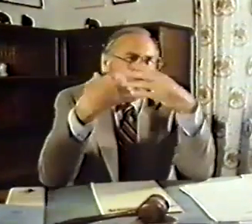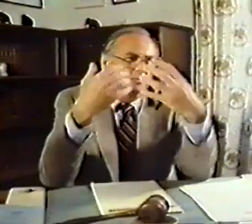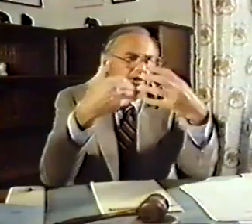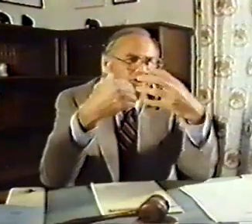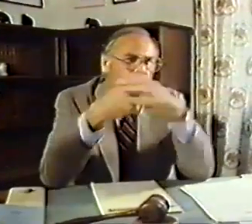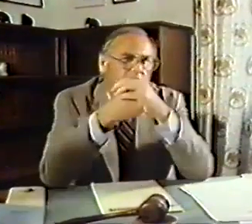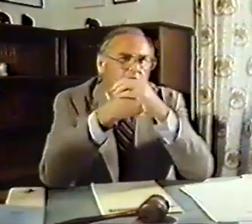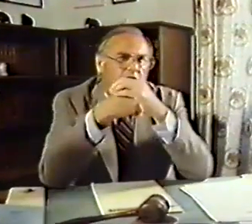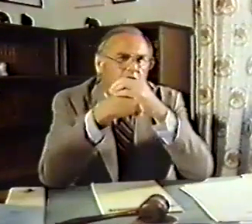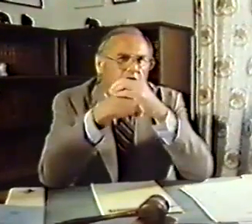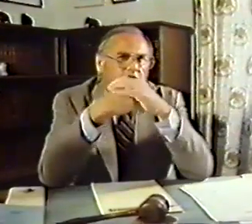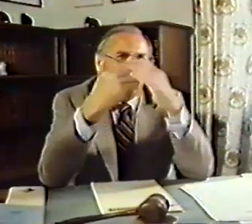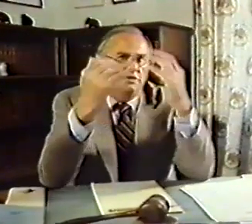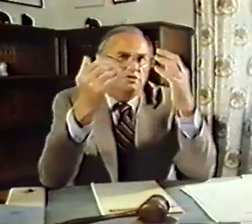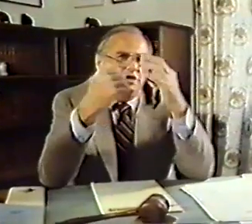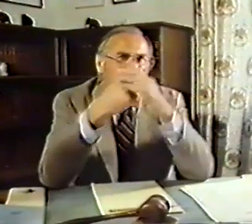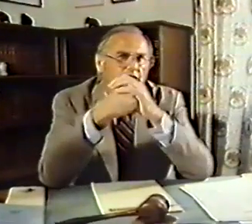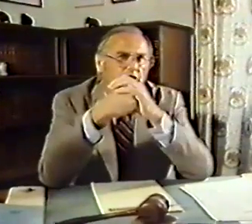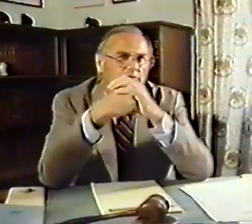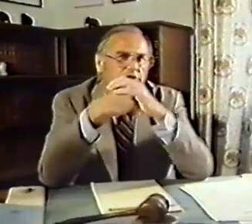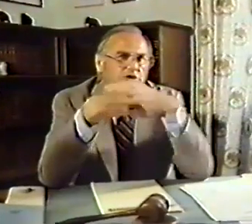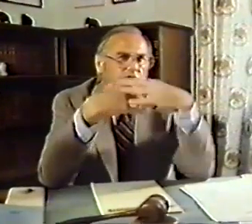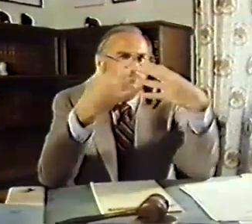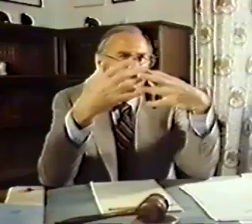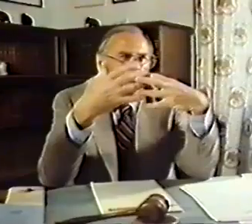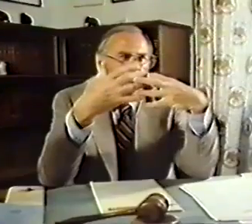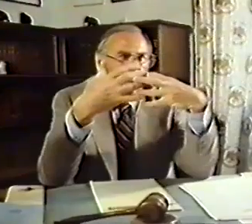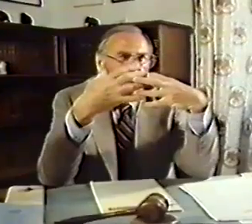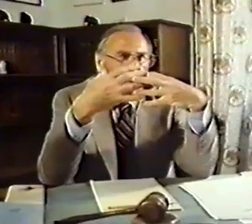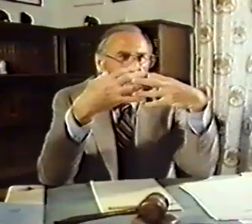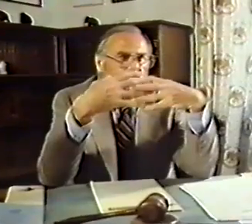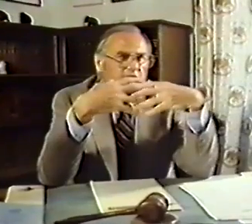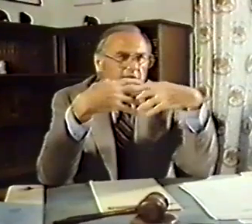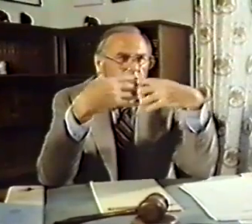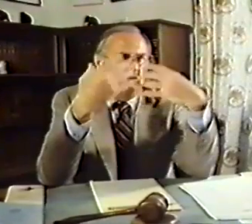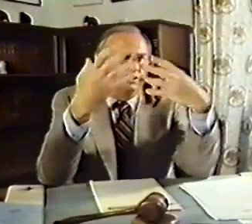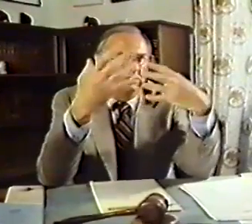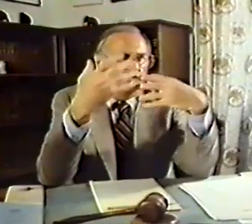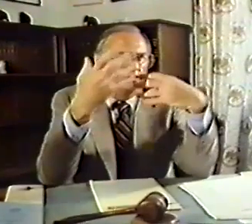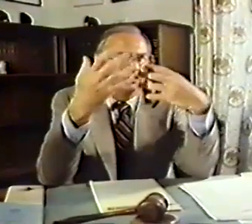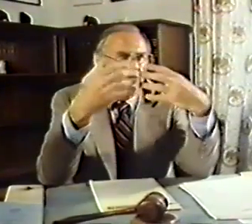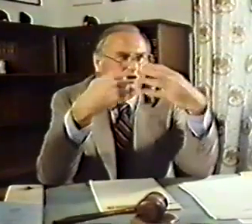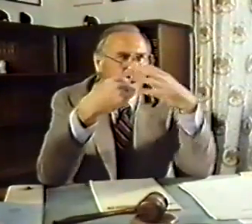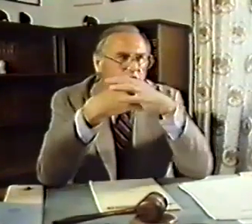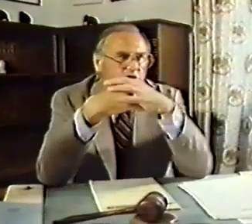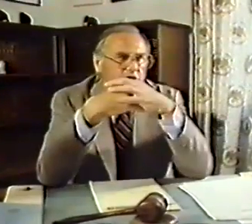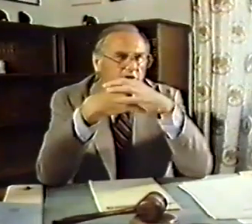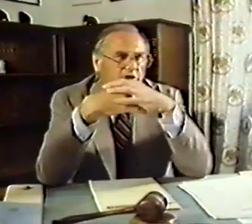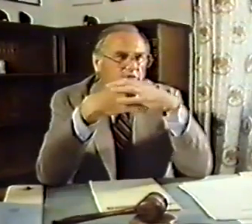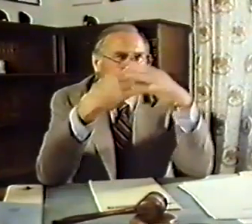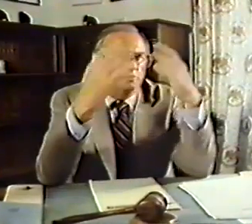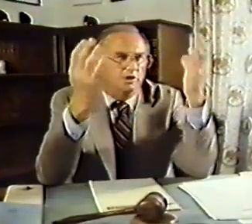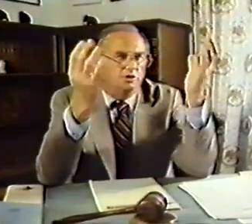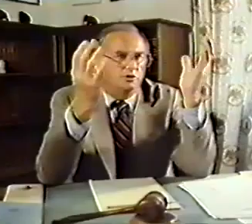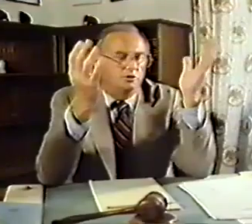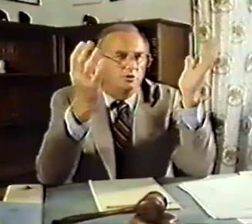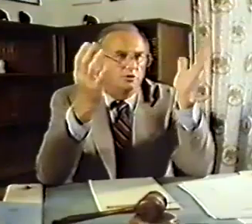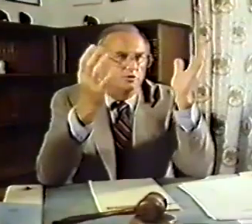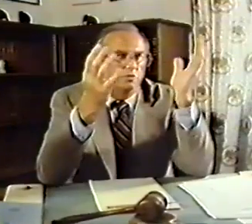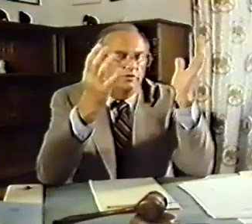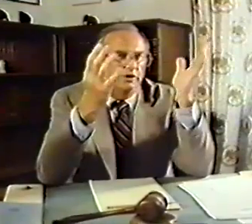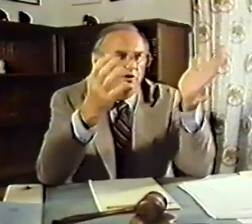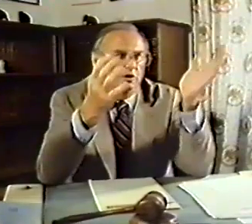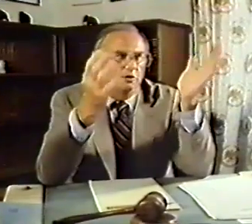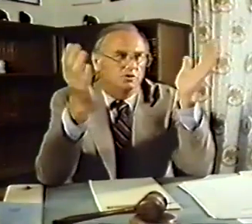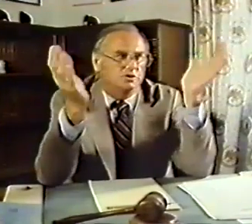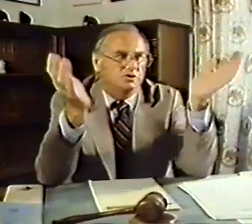like a corporation. Government is there to help each individual flower to his or her greatest extent, to give expression to,